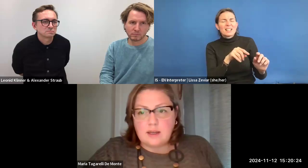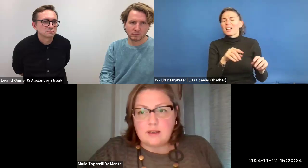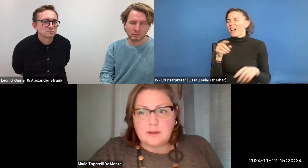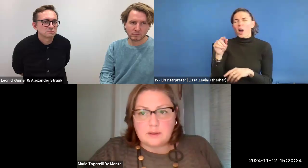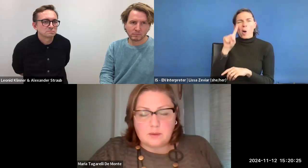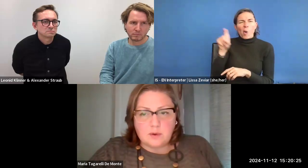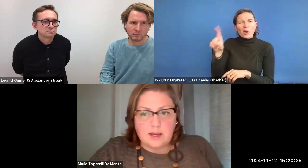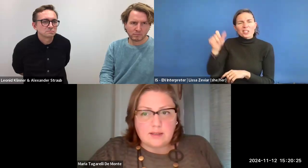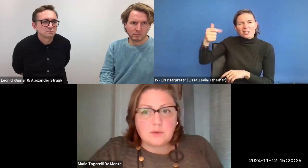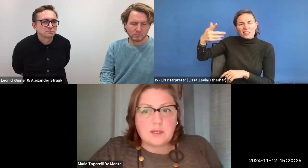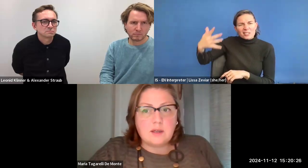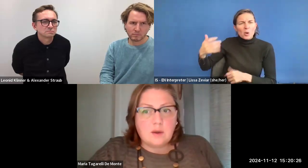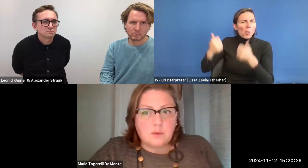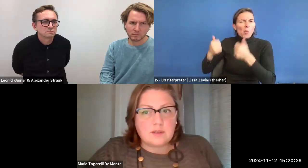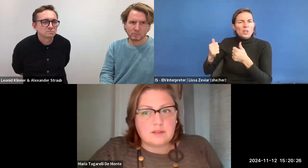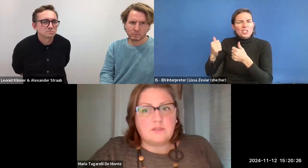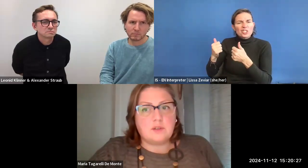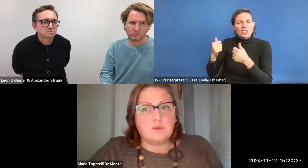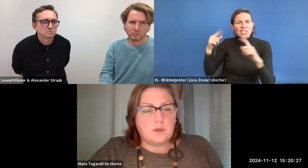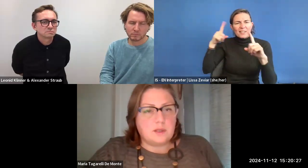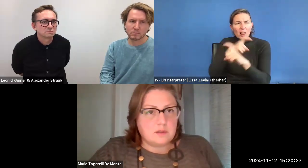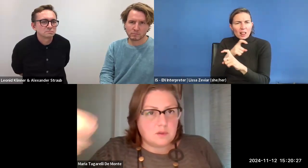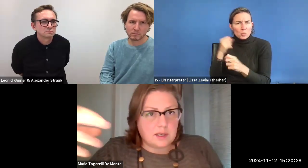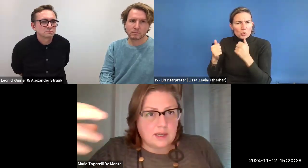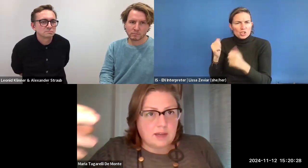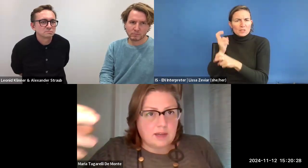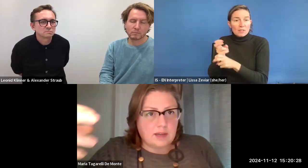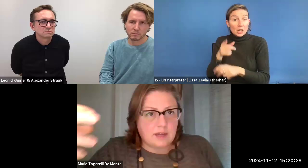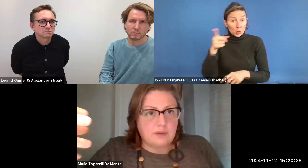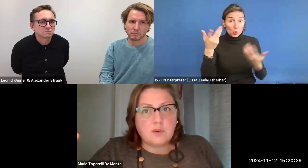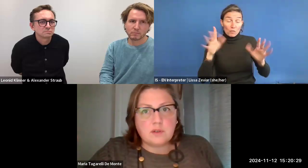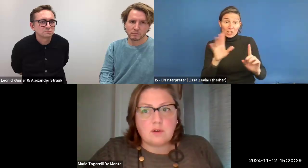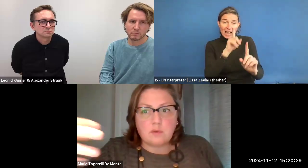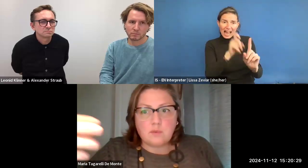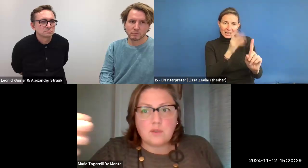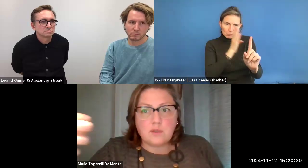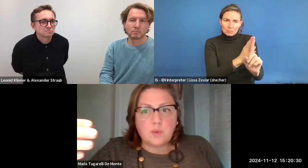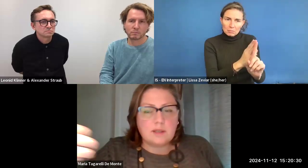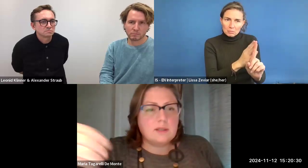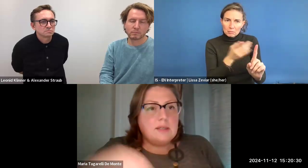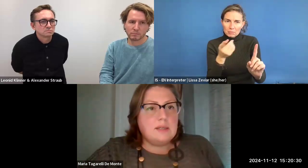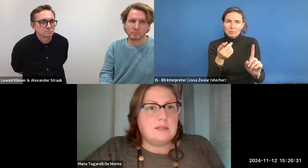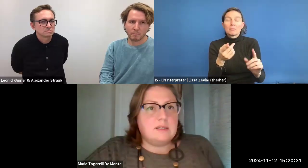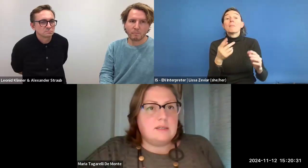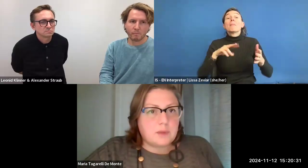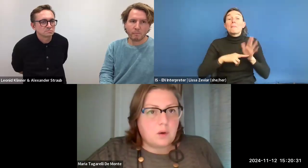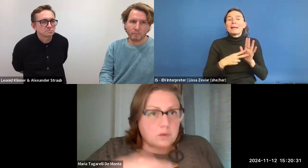questions that they were answering was the difficult one, so they can eventually focus on which